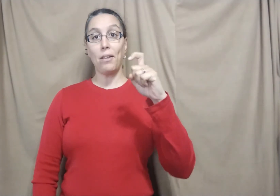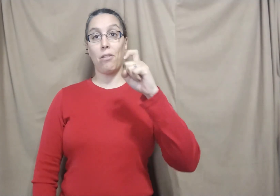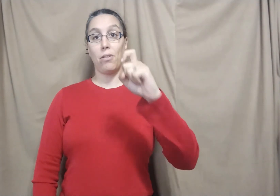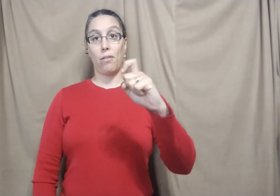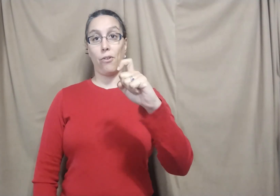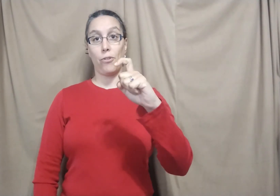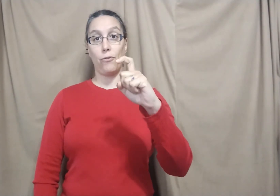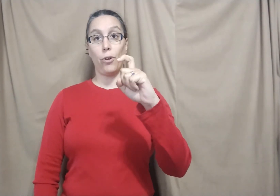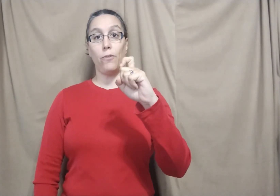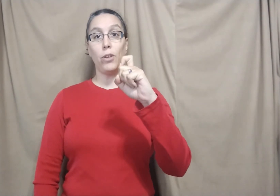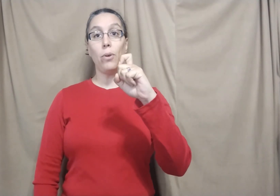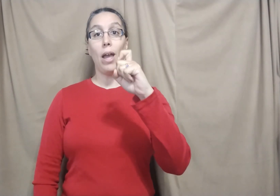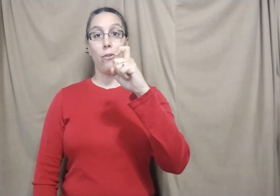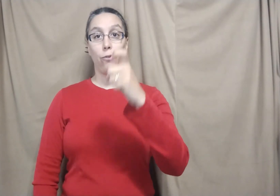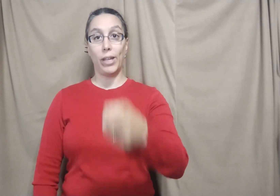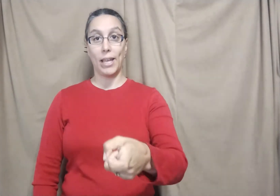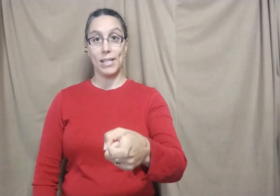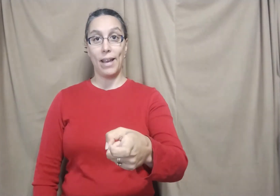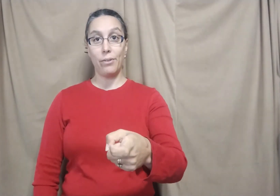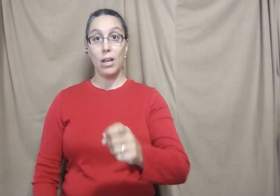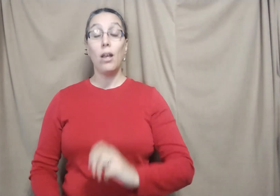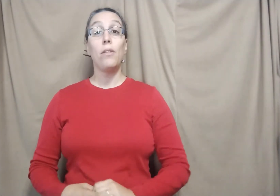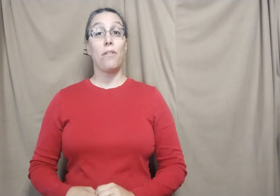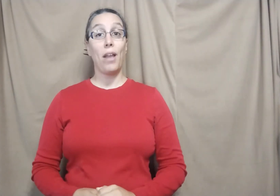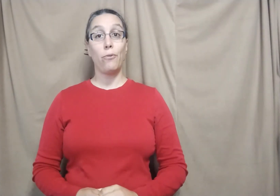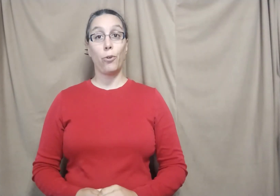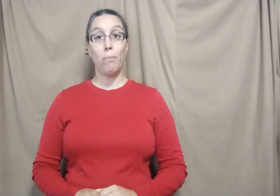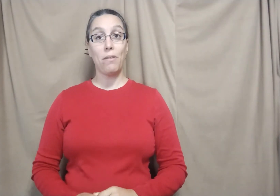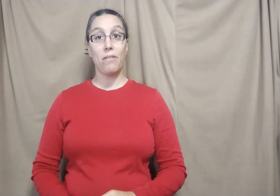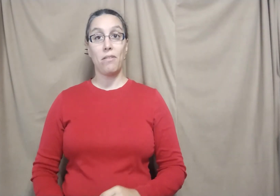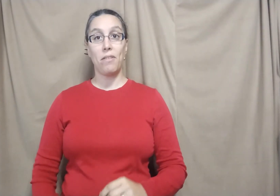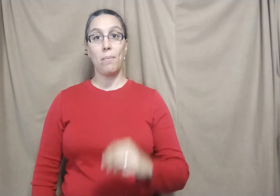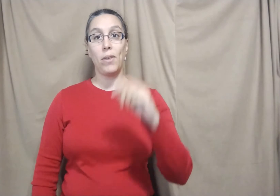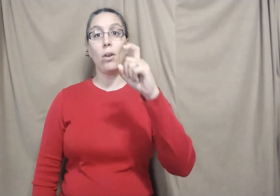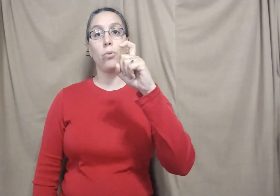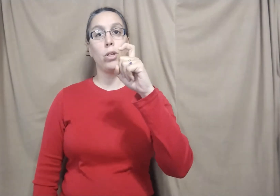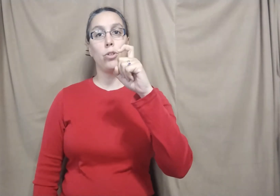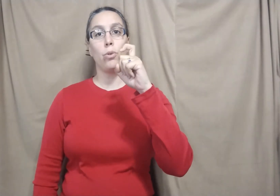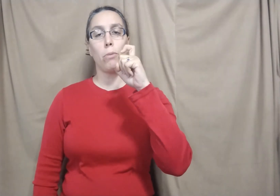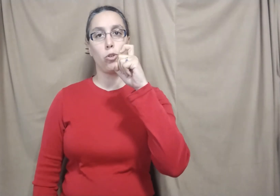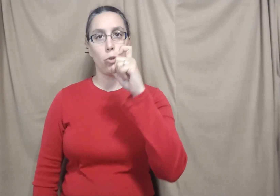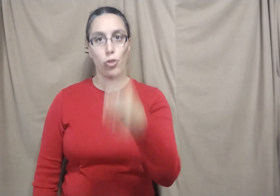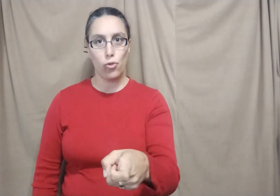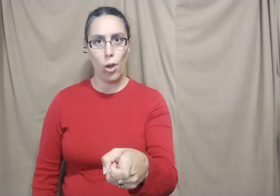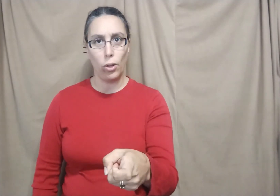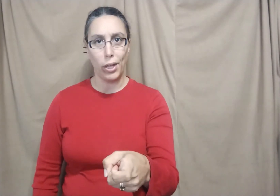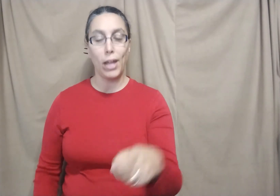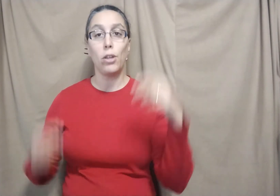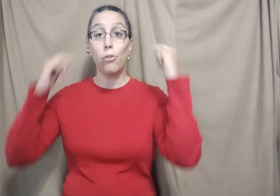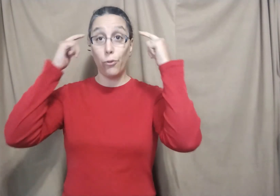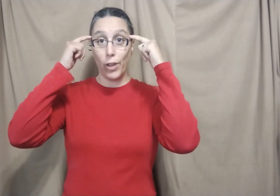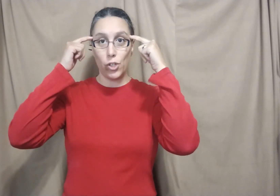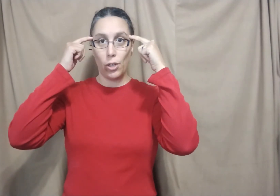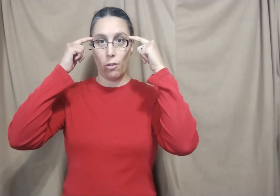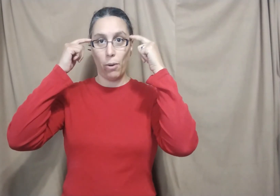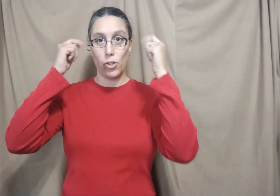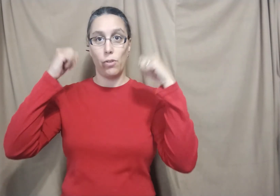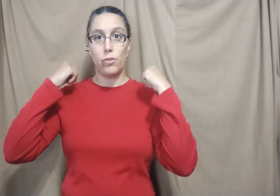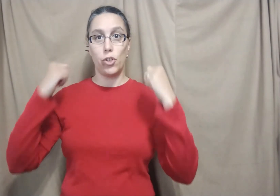that starts in front of you and flick it down. The sign for must is the same thing, only you do it much more strongly and use your facial expressions to show